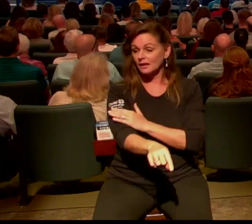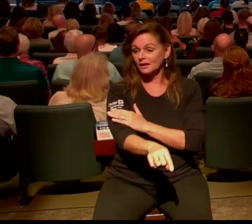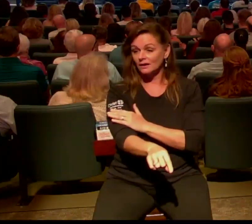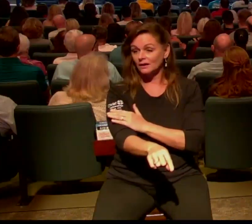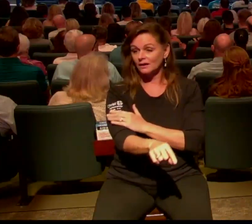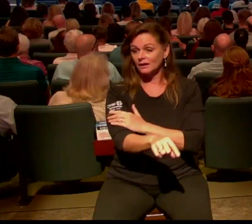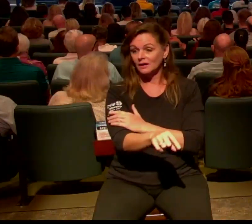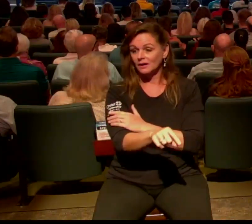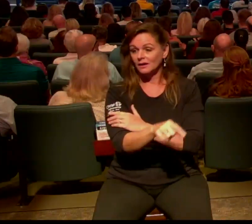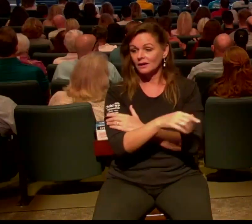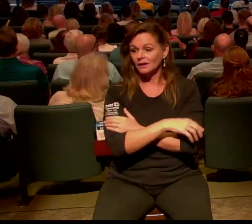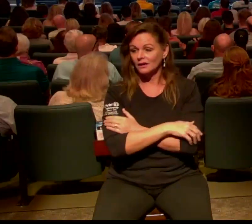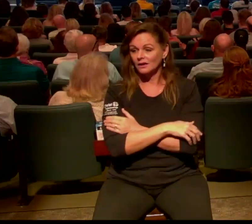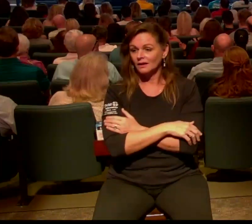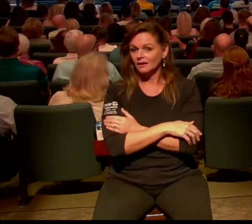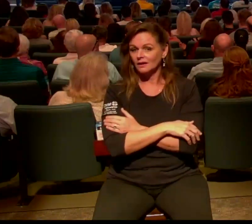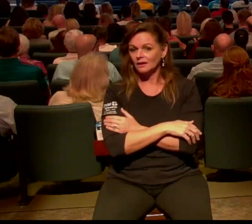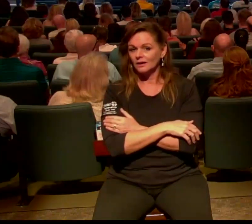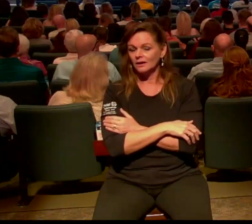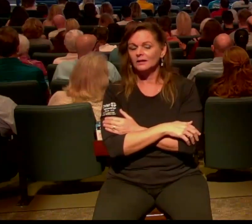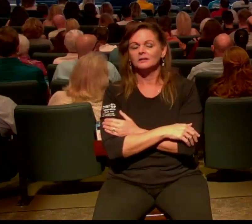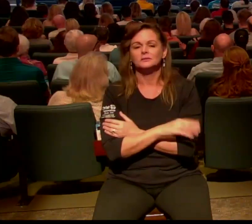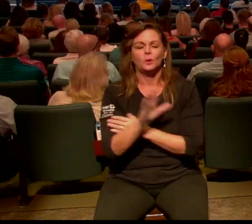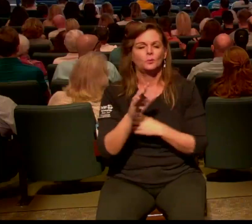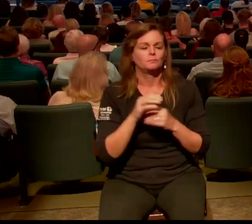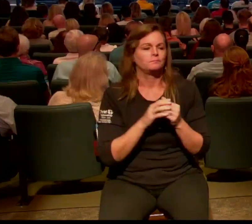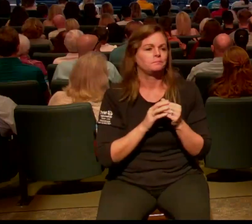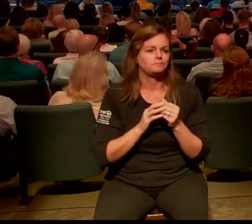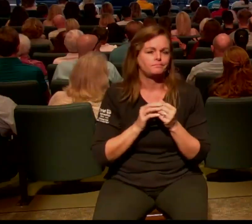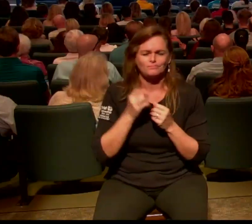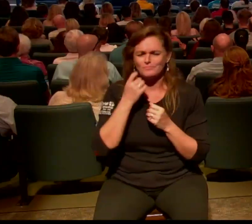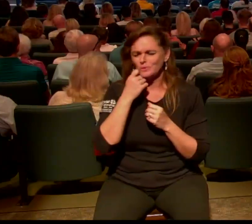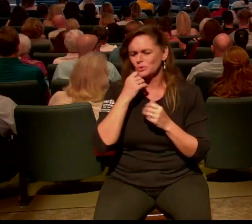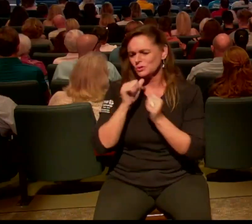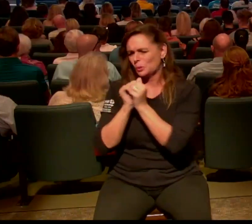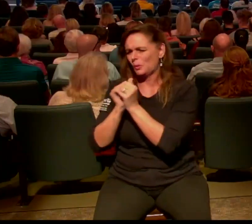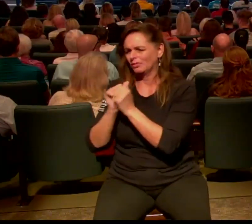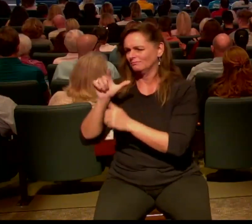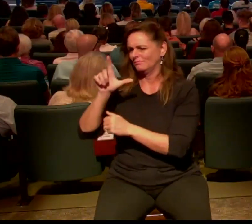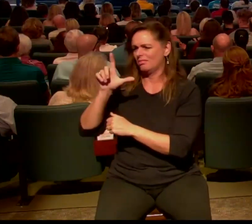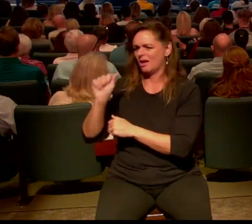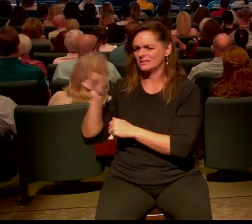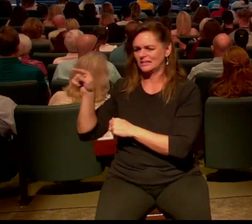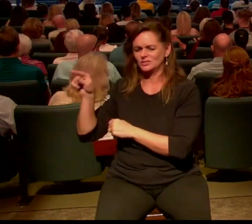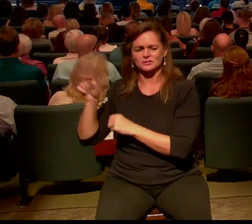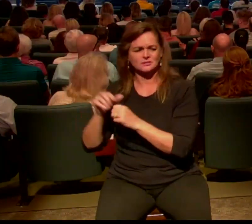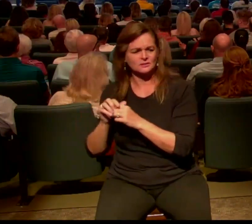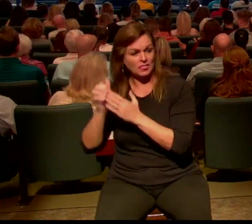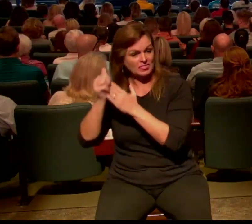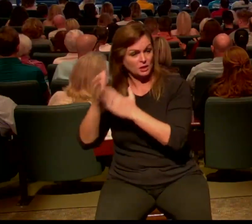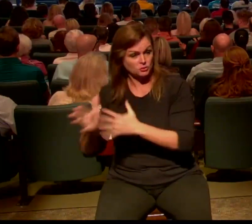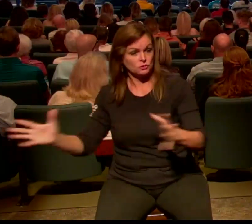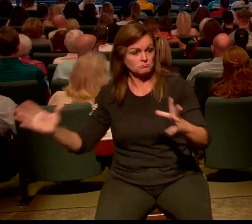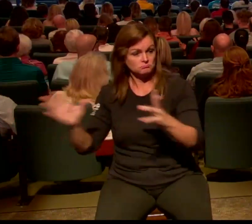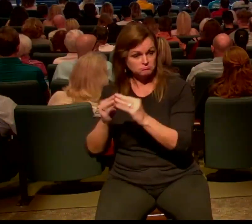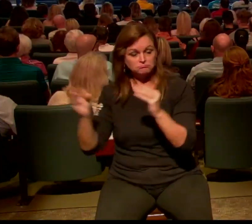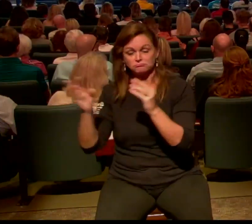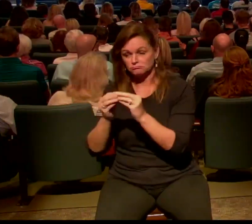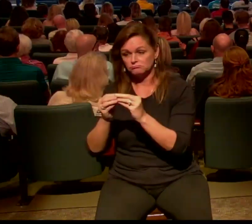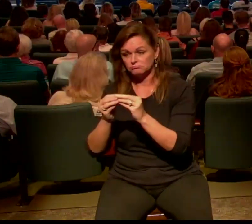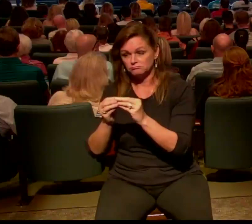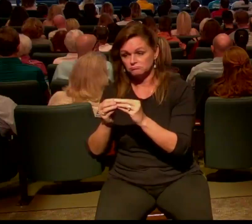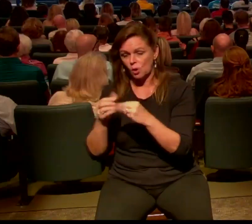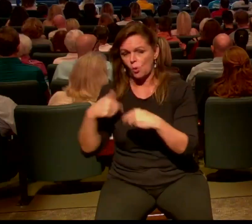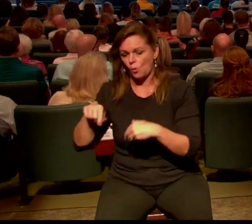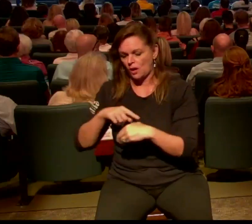A couple of weeks ago, I was with a group of leaders, and we were in Los Angeles having some leadership experiences. And I took them to